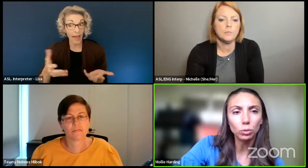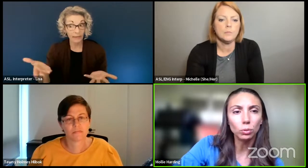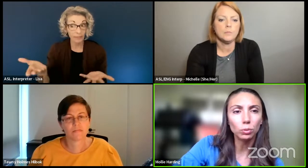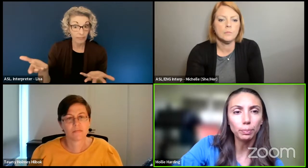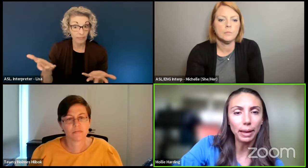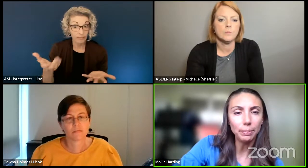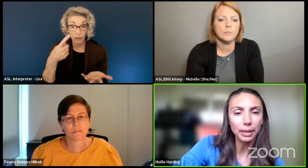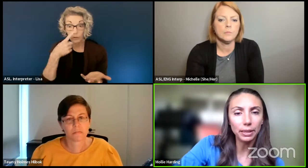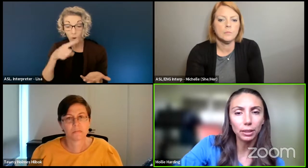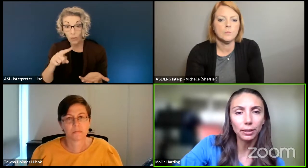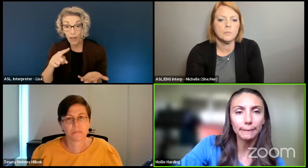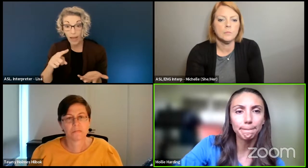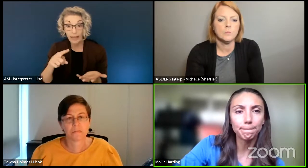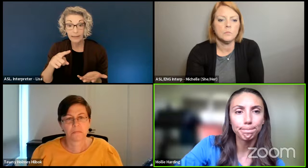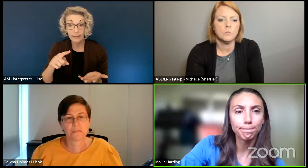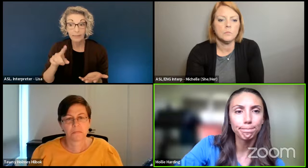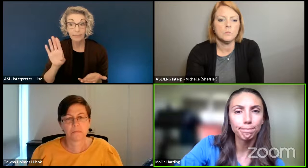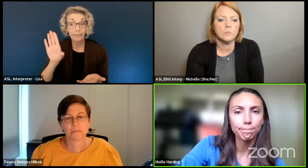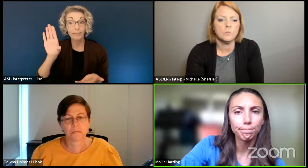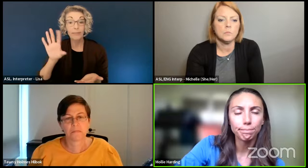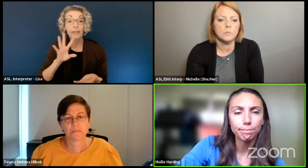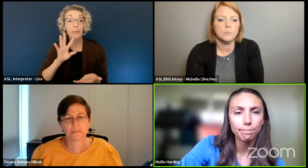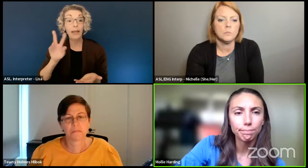would you pipe in here?